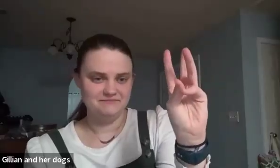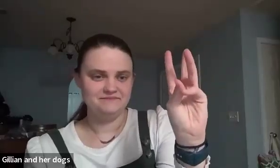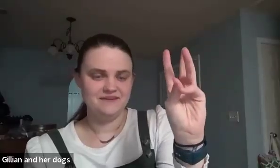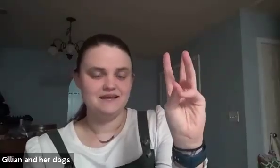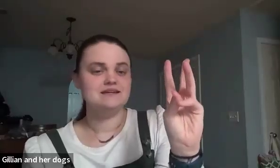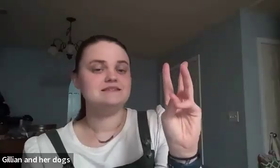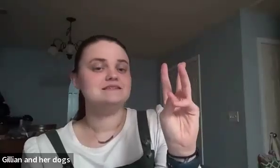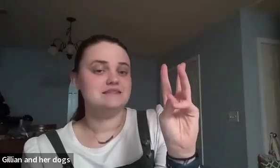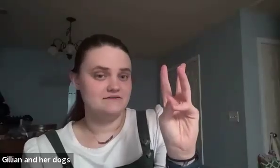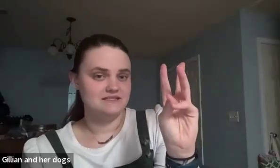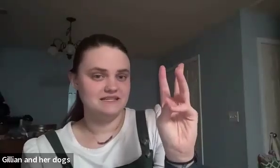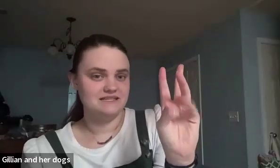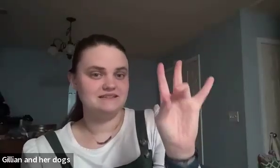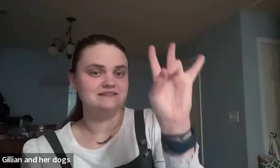Okay. 17,